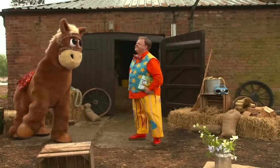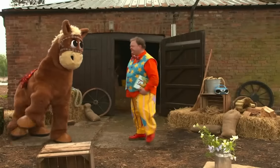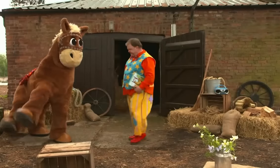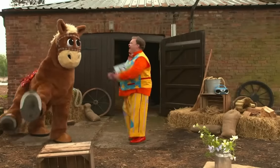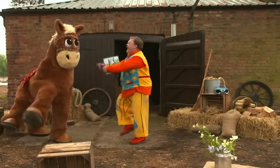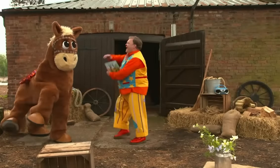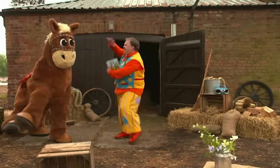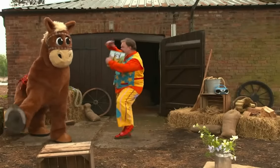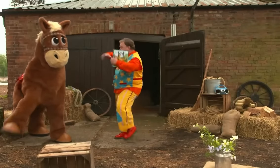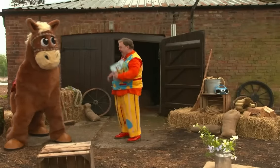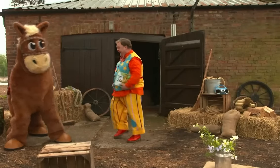dance.